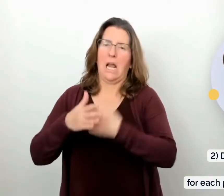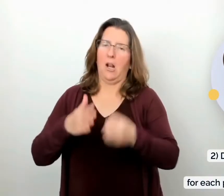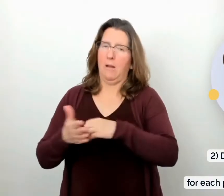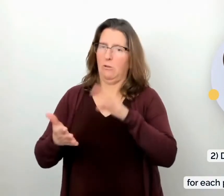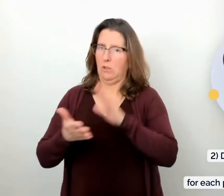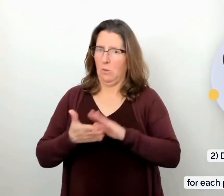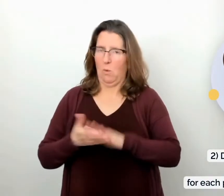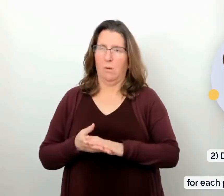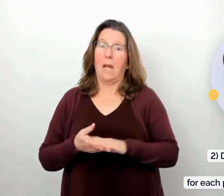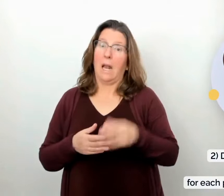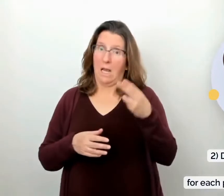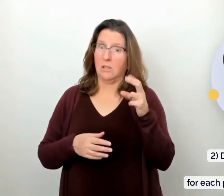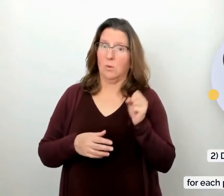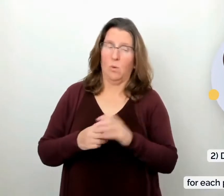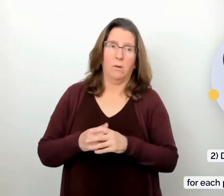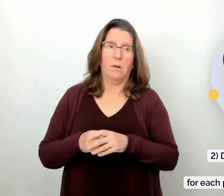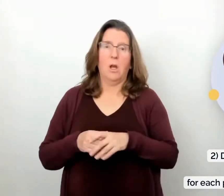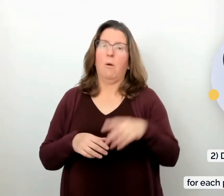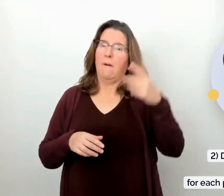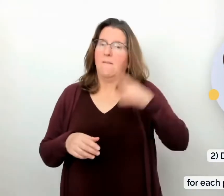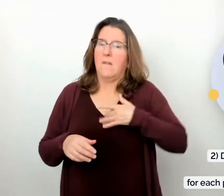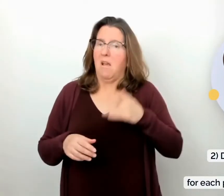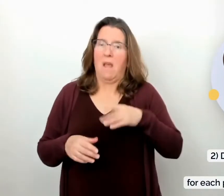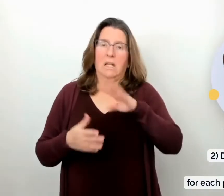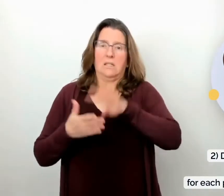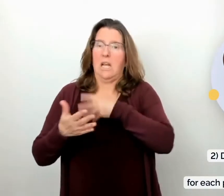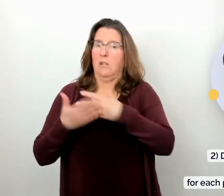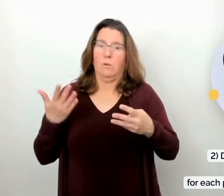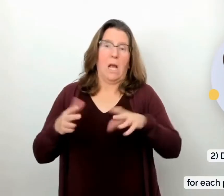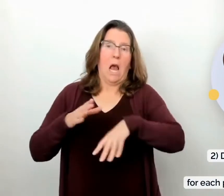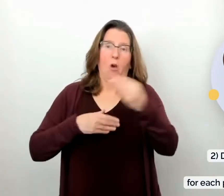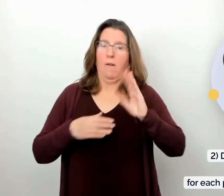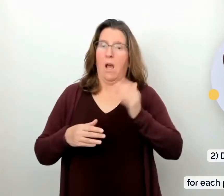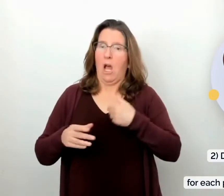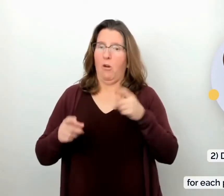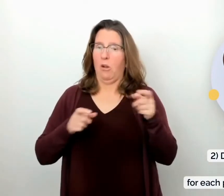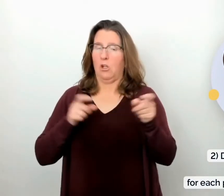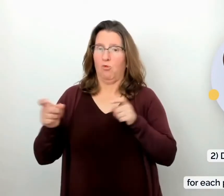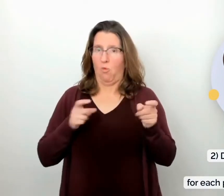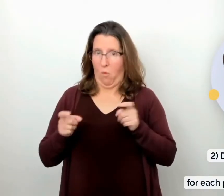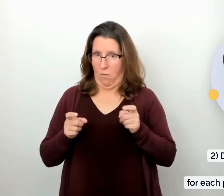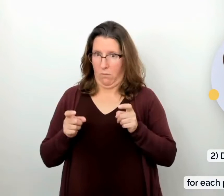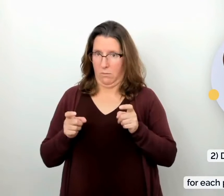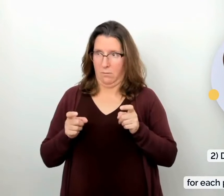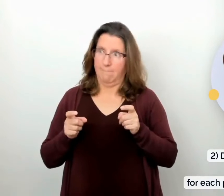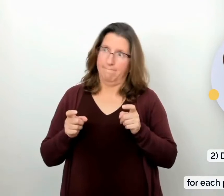Generally, teachers, elementary or high school teachers, tend to consider the schedule as out of their control.